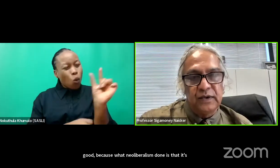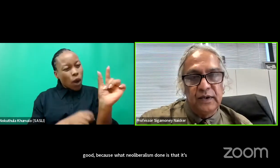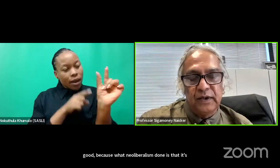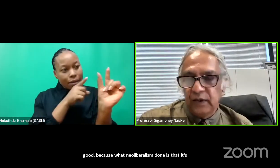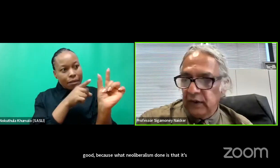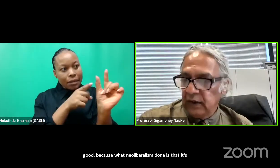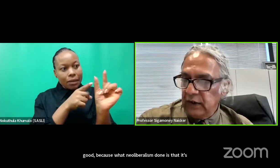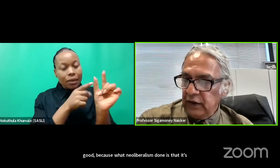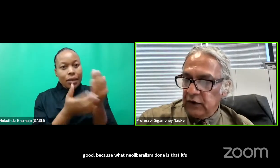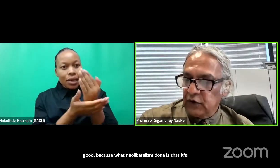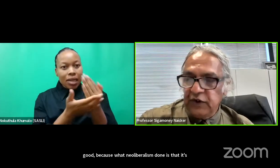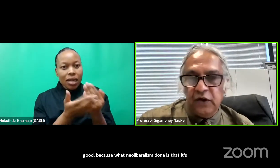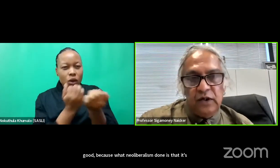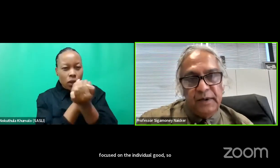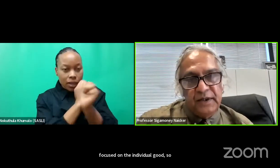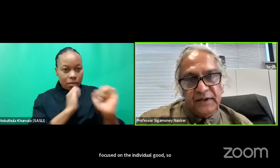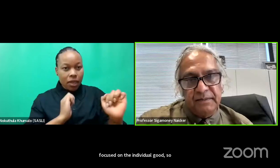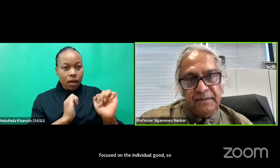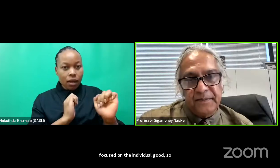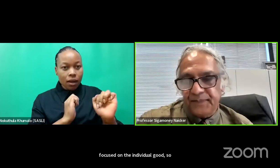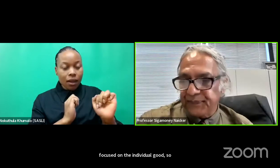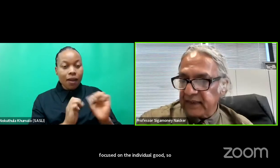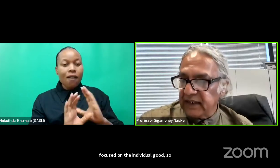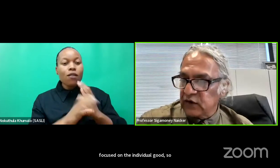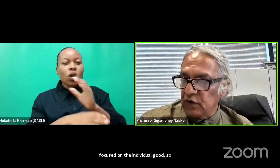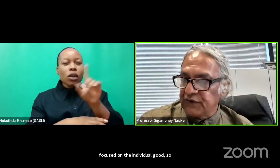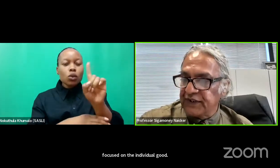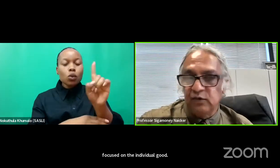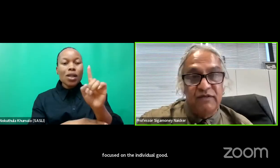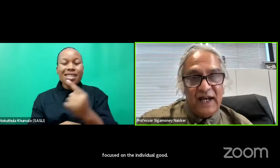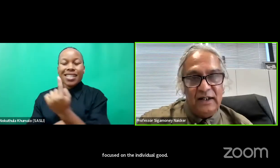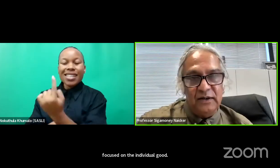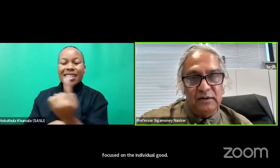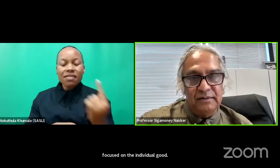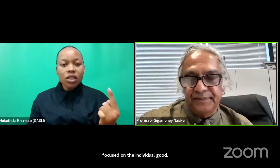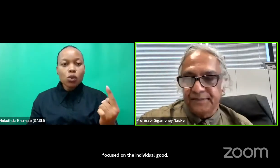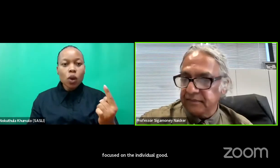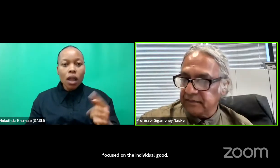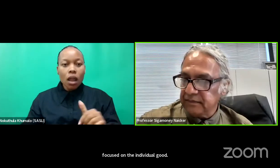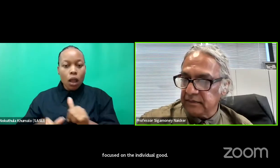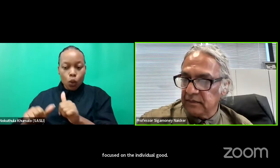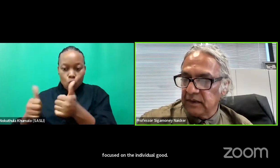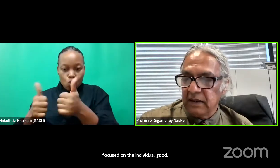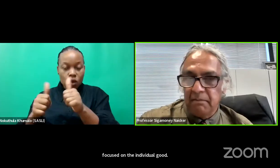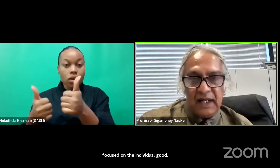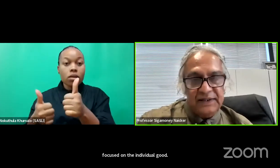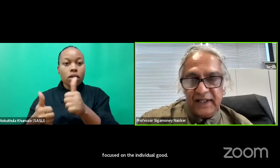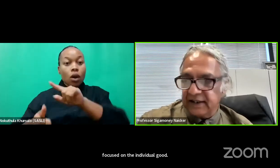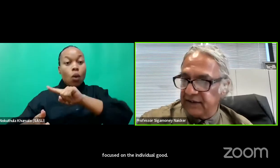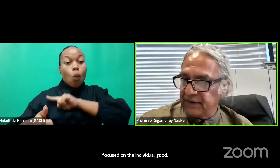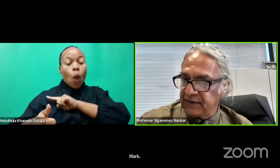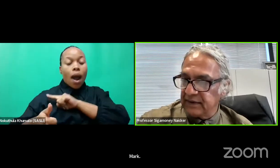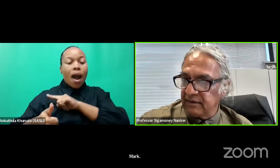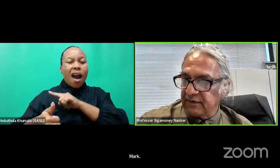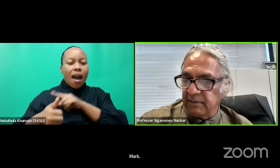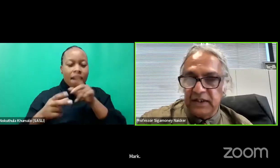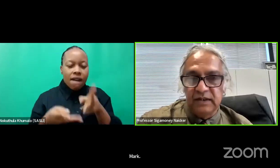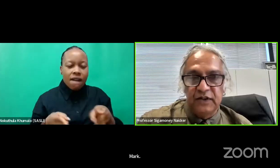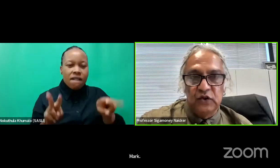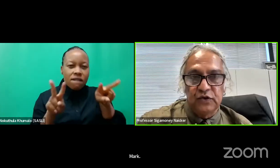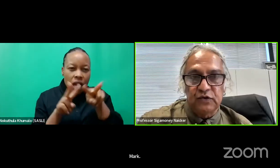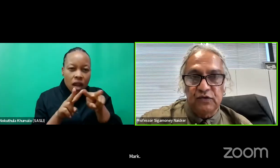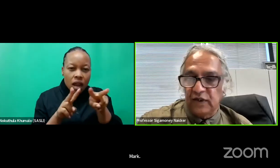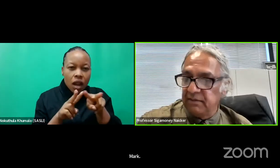good. So neoliberalism is concerned with value. Market actors,